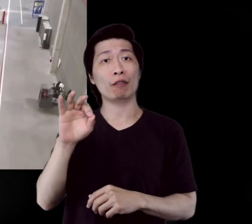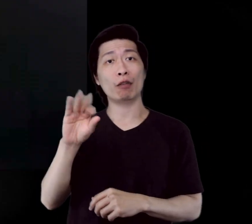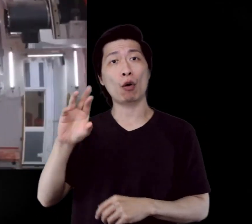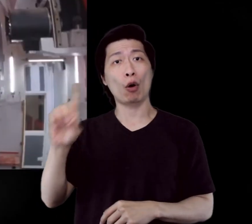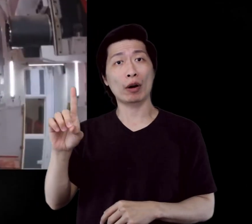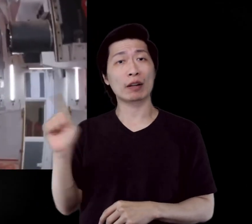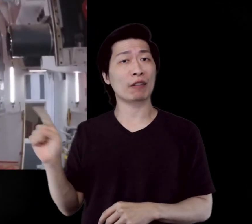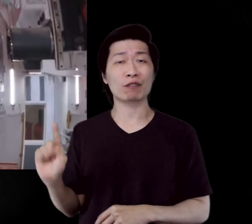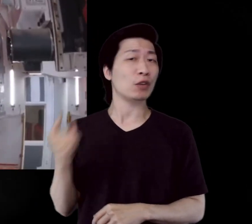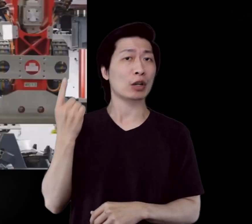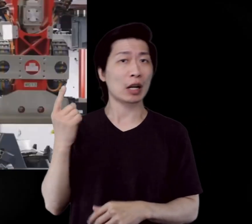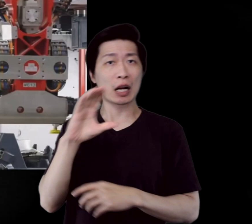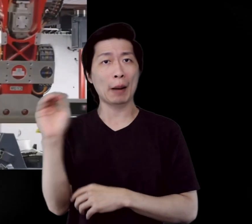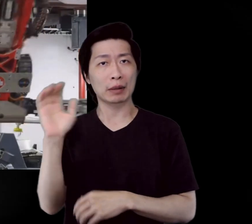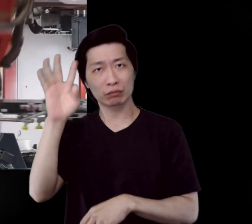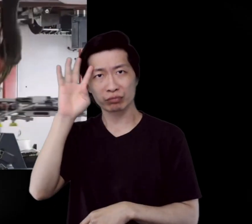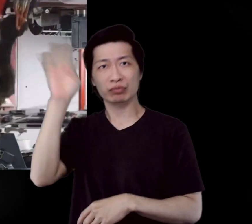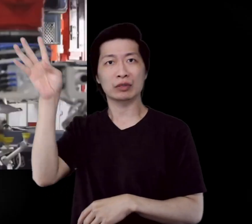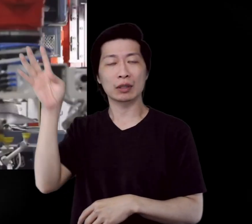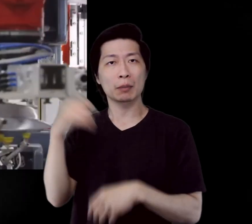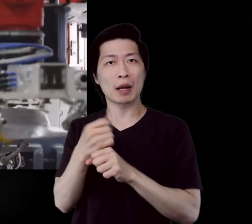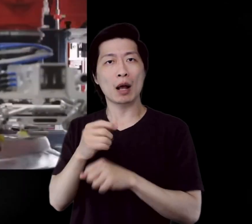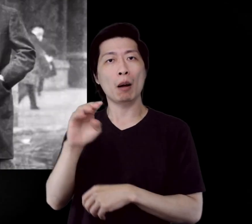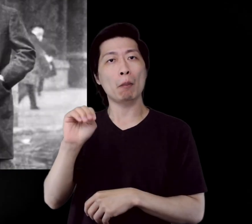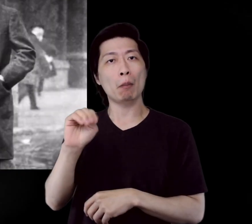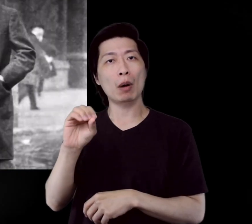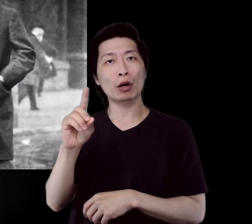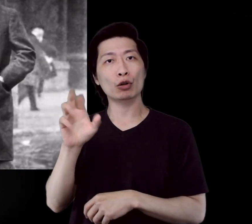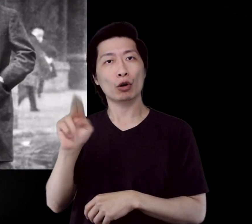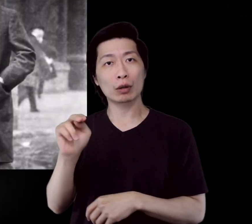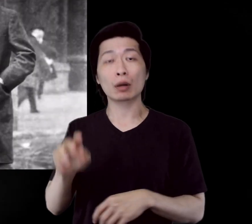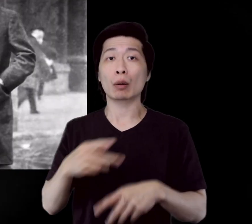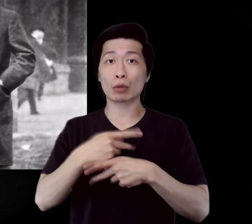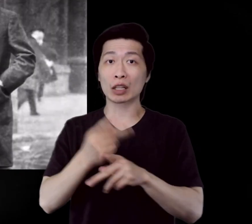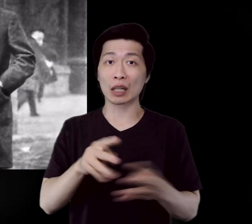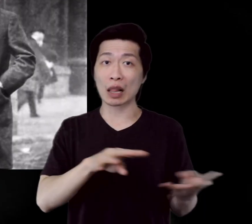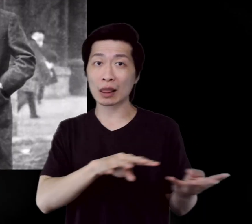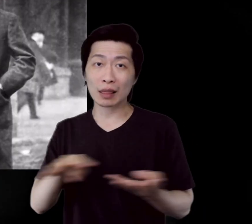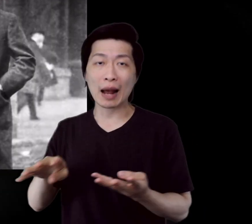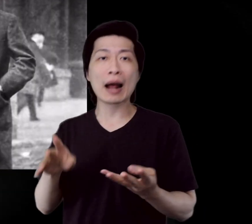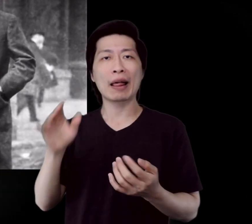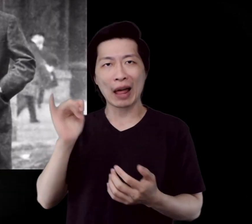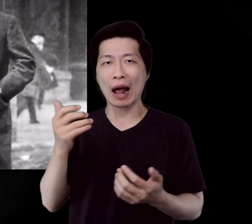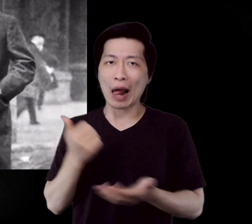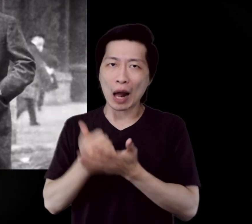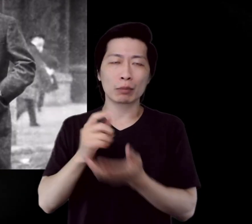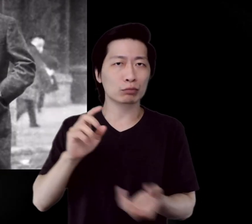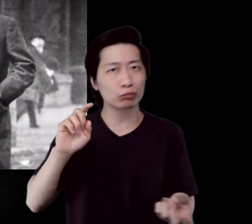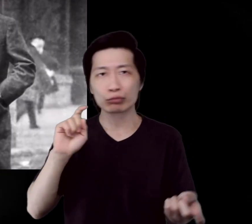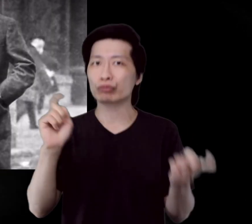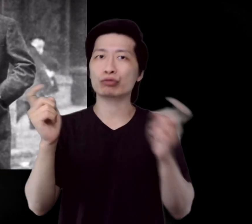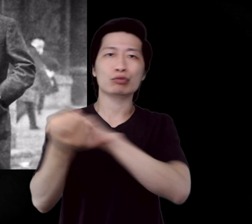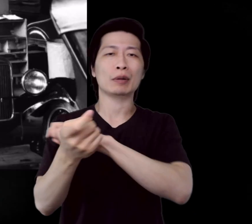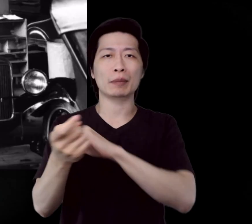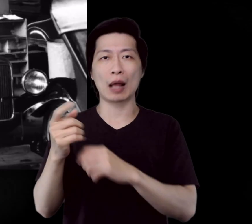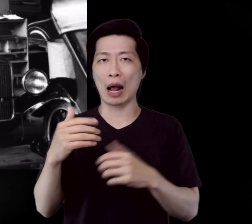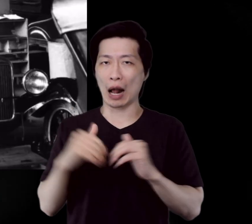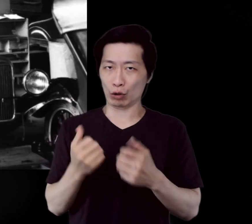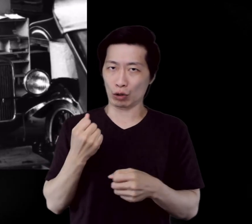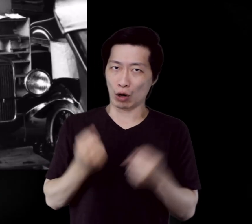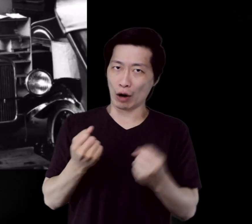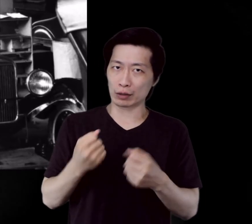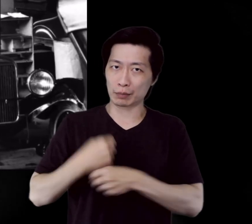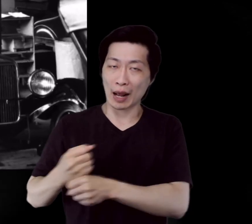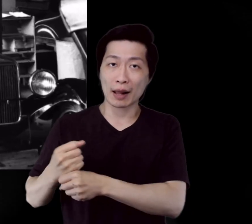that involve many different factories and manufacturers. Ford was the first company to invent the modern production line,